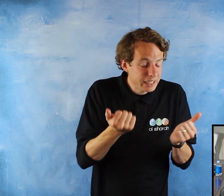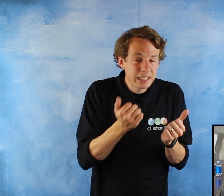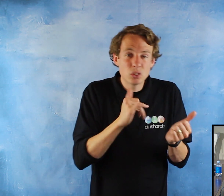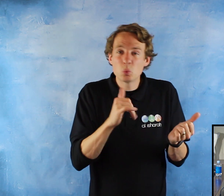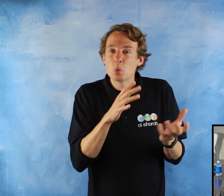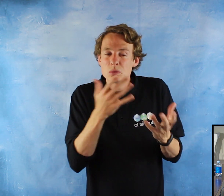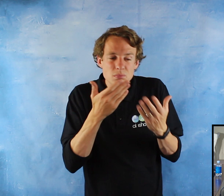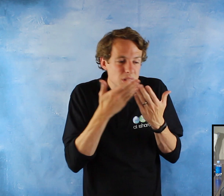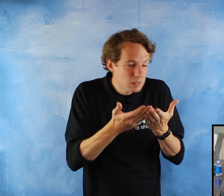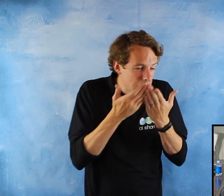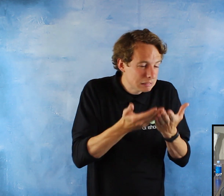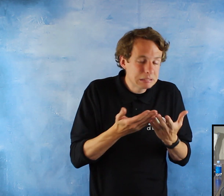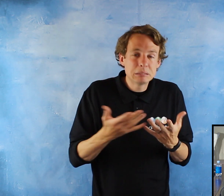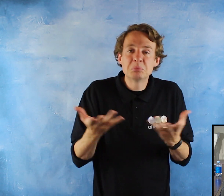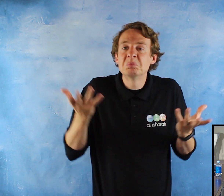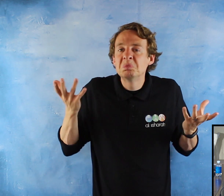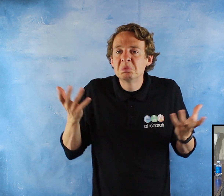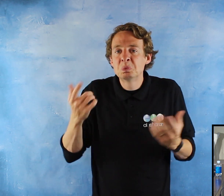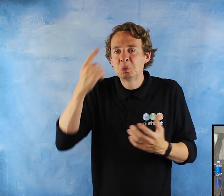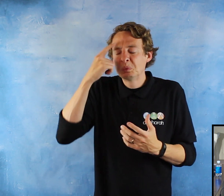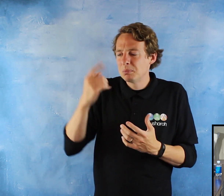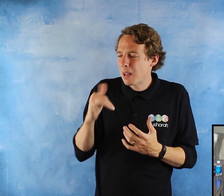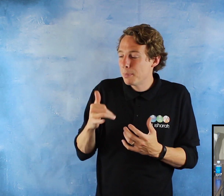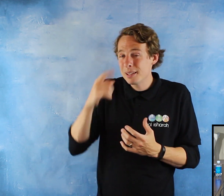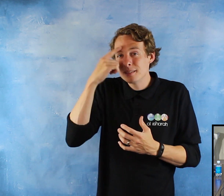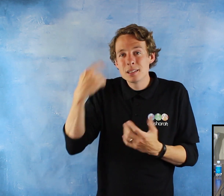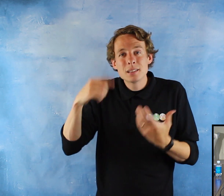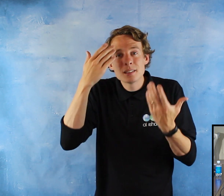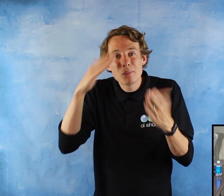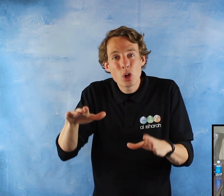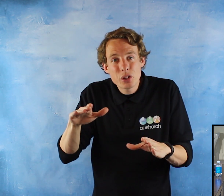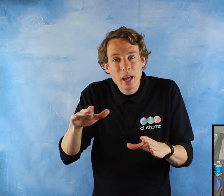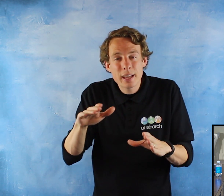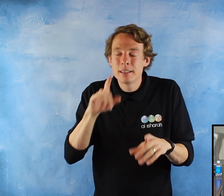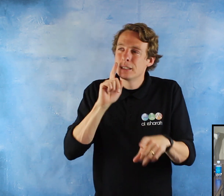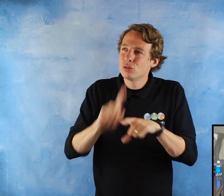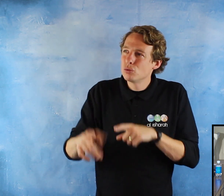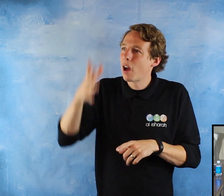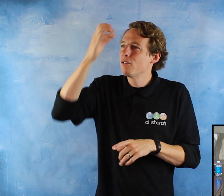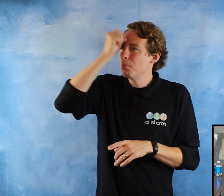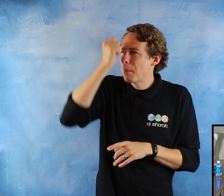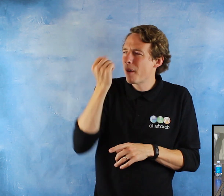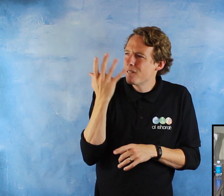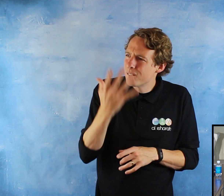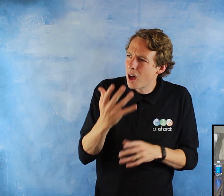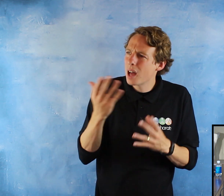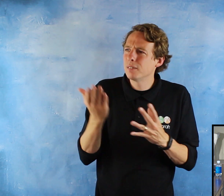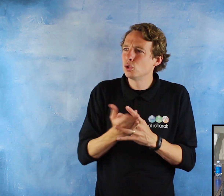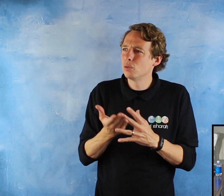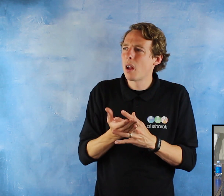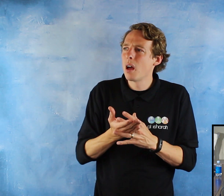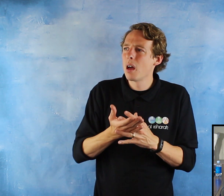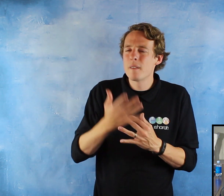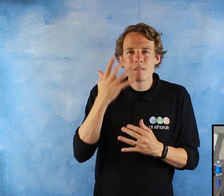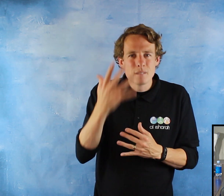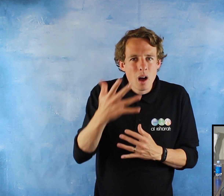good plan to memorize 5 surahs, 10 surahs in this summer holiday. There are many summer Sharia courses, Islamic courses,